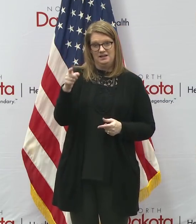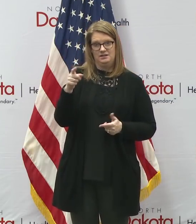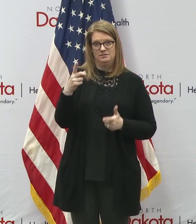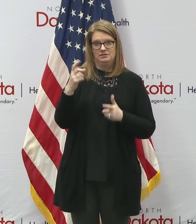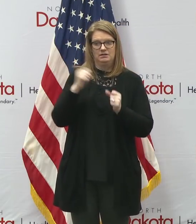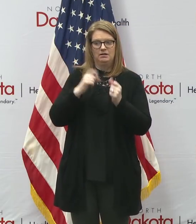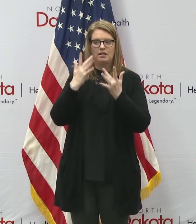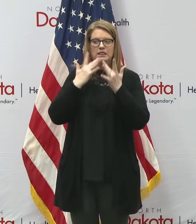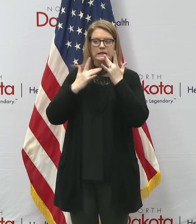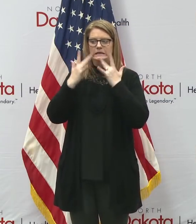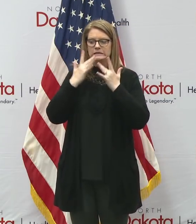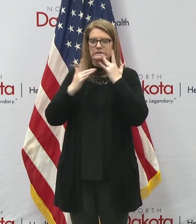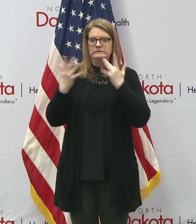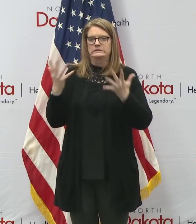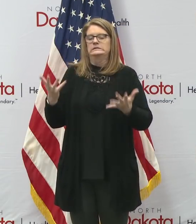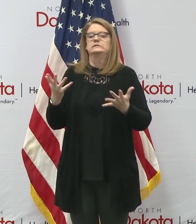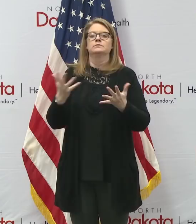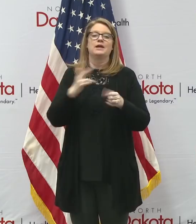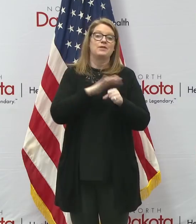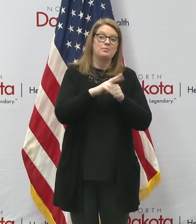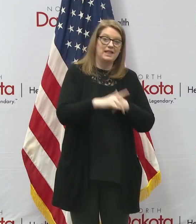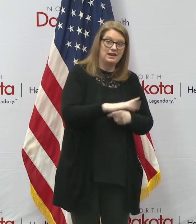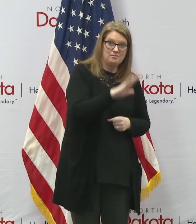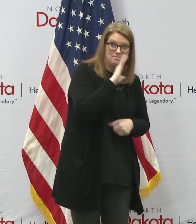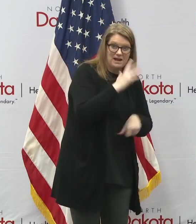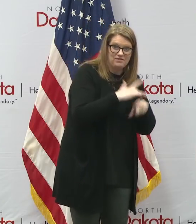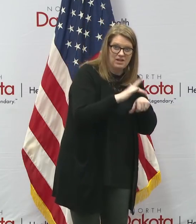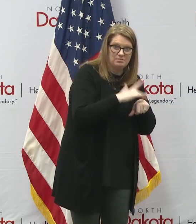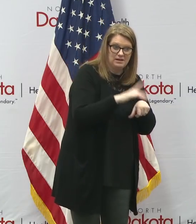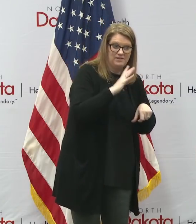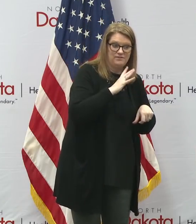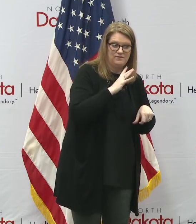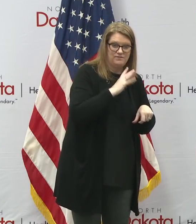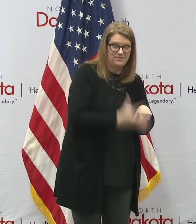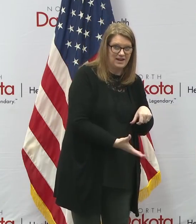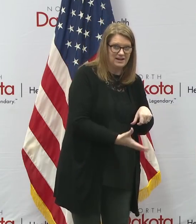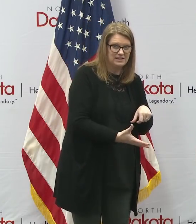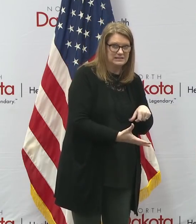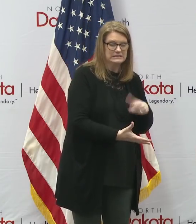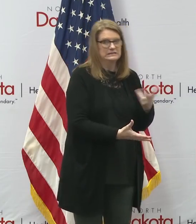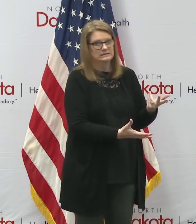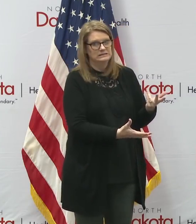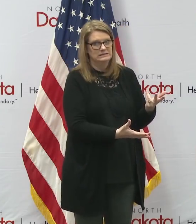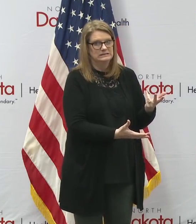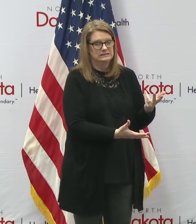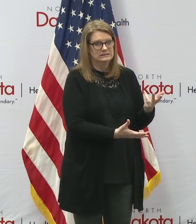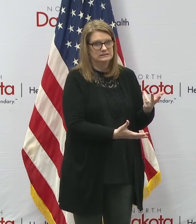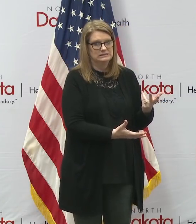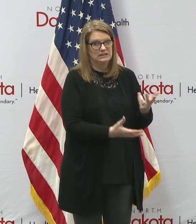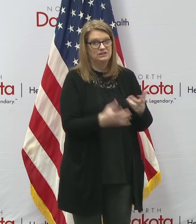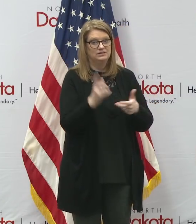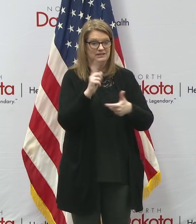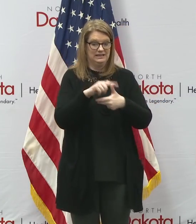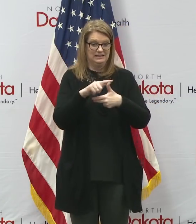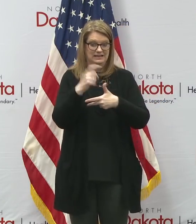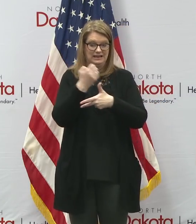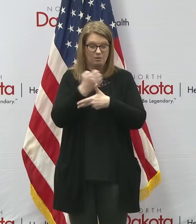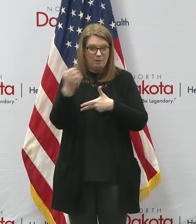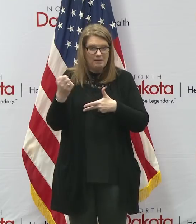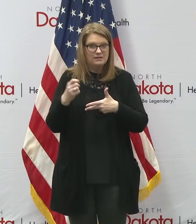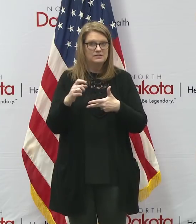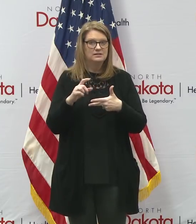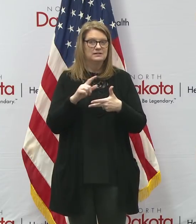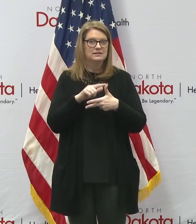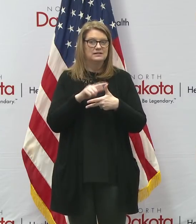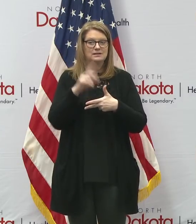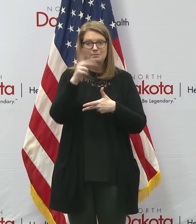shortage. We could have plenty of beds, but if we don't have we need more than beds. We also need equipment, which